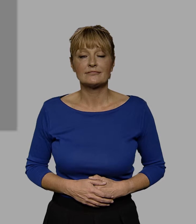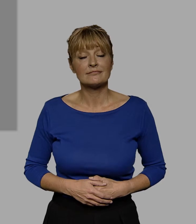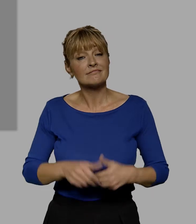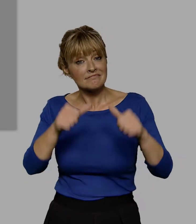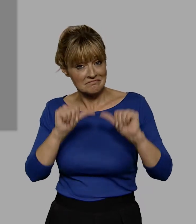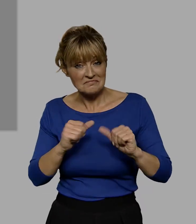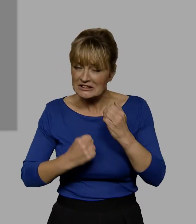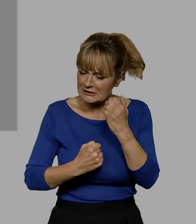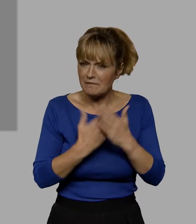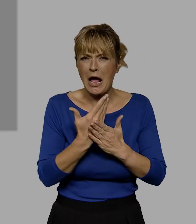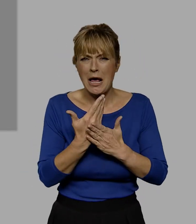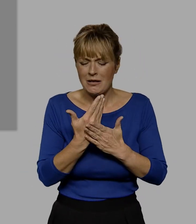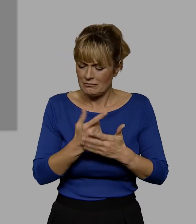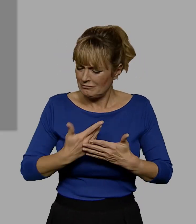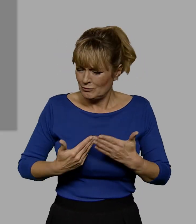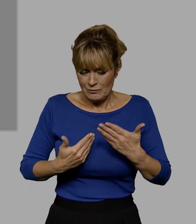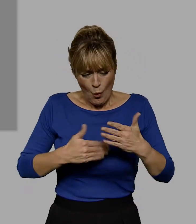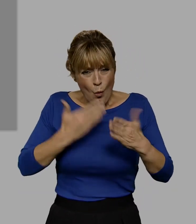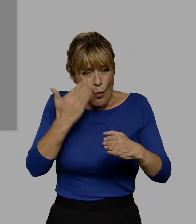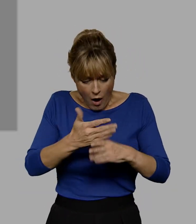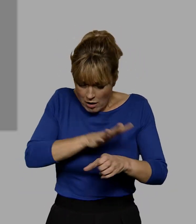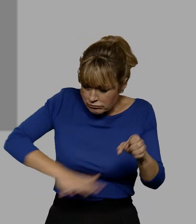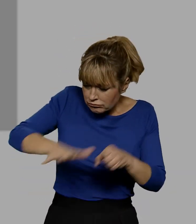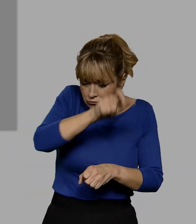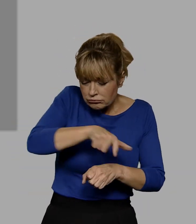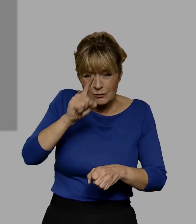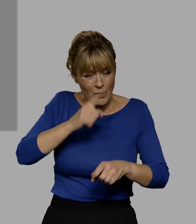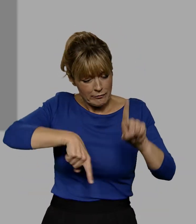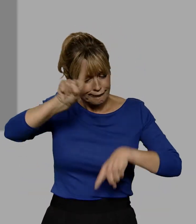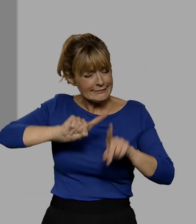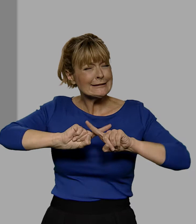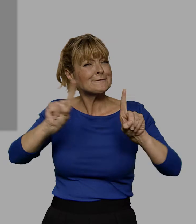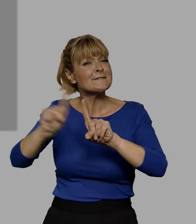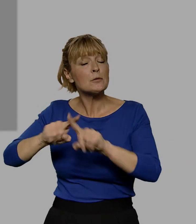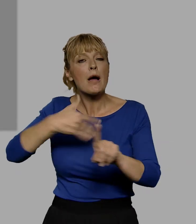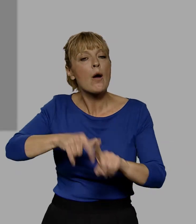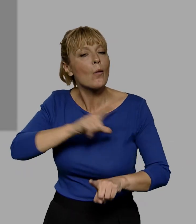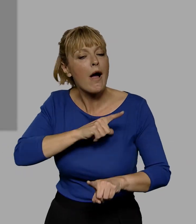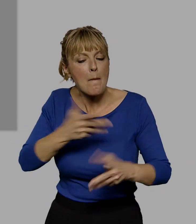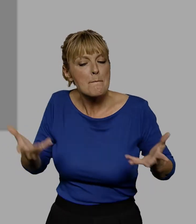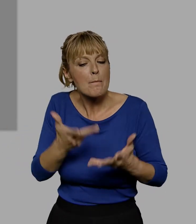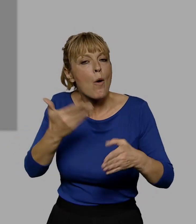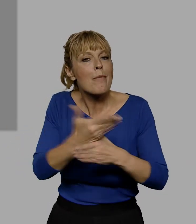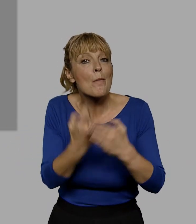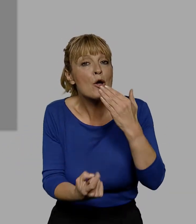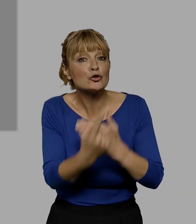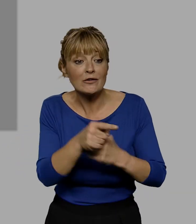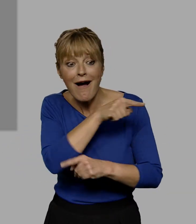8. Develop a diverse workforce by ensuring that we promote our employment opportunities with organisations who